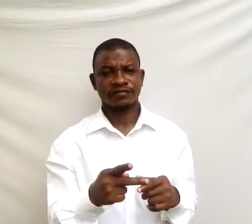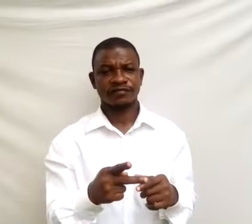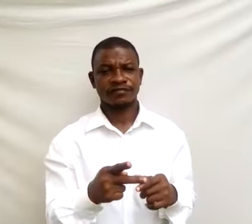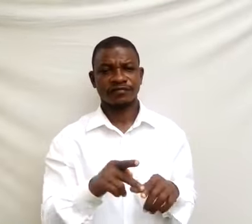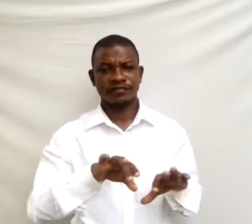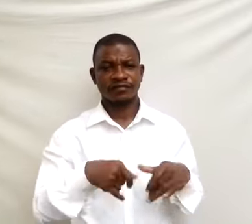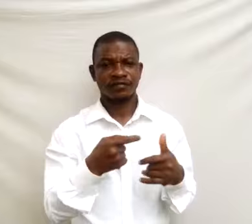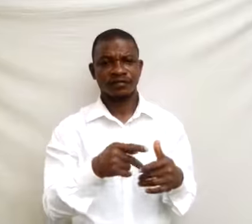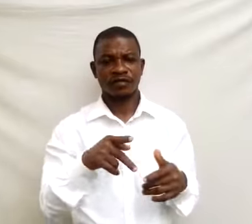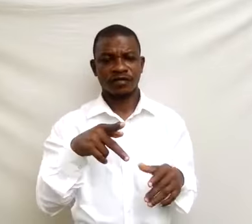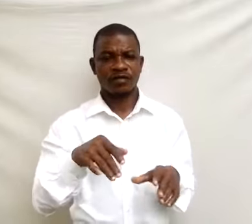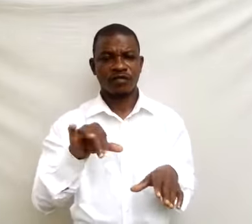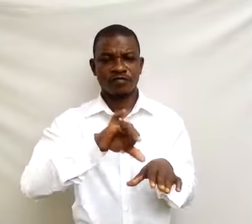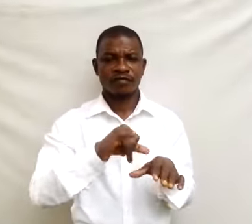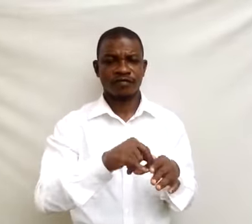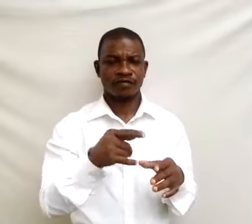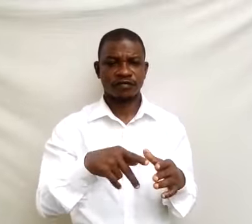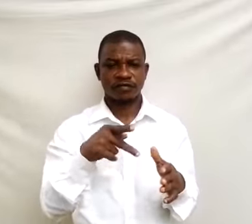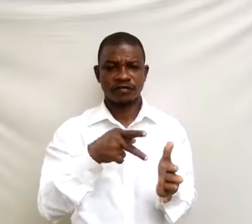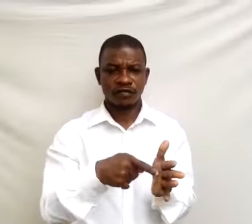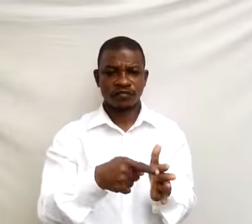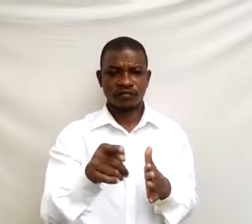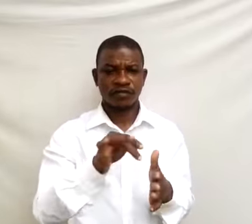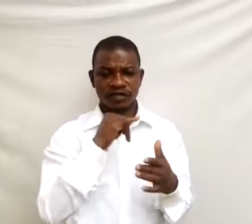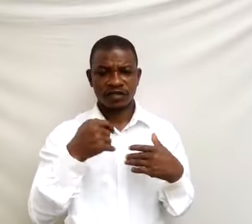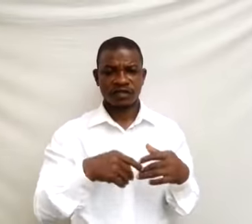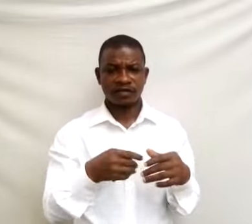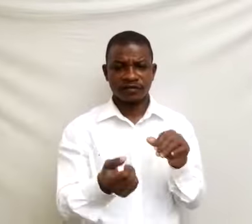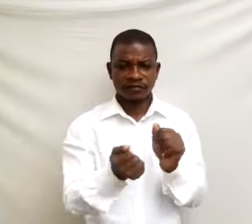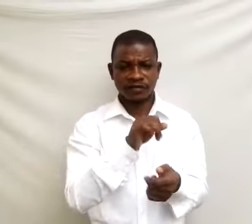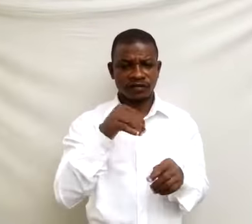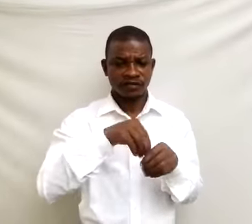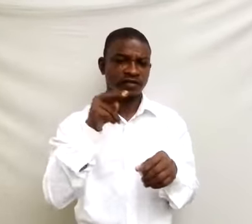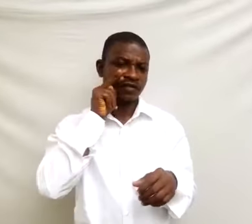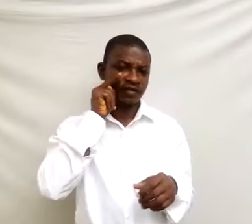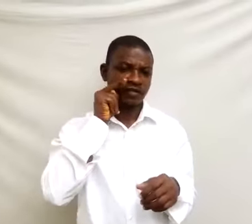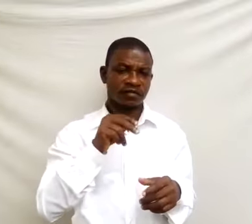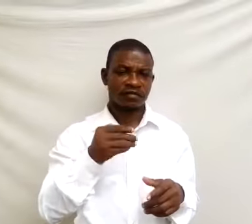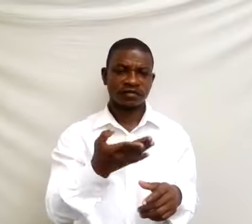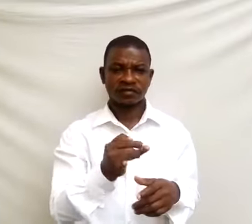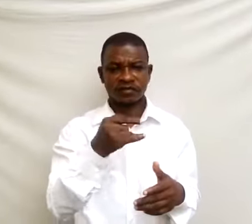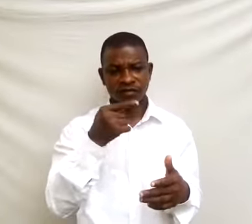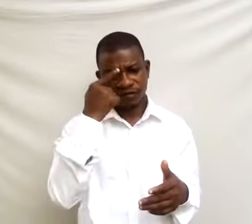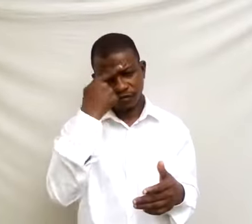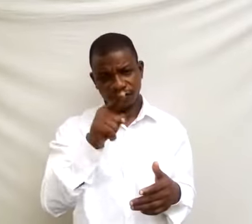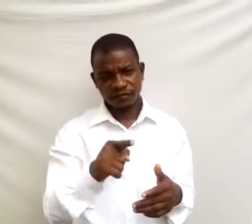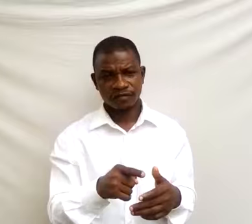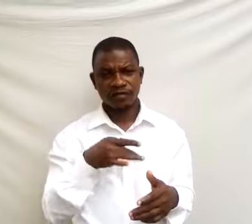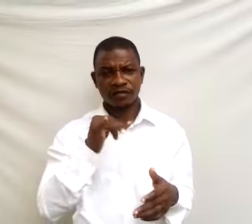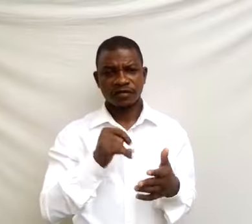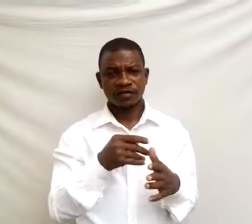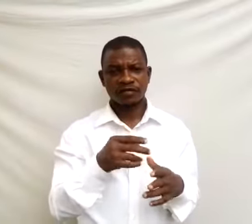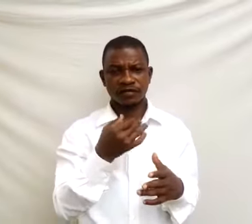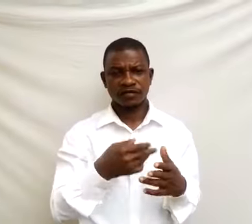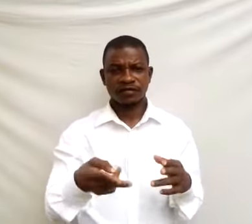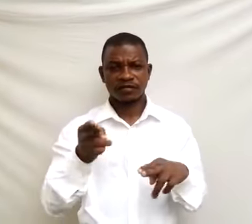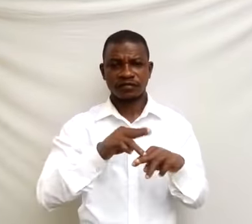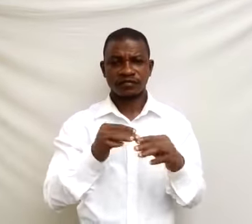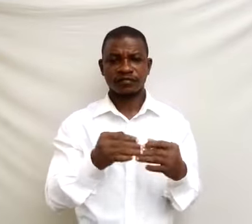how petrol prices have changed in Nigeria. Therefore, inflation is also the